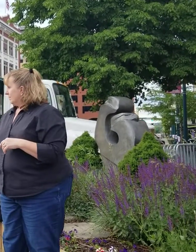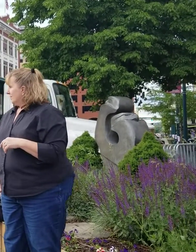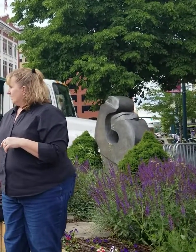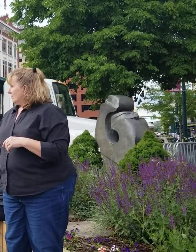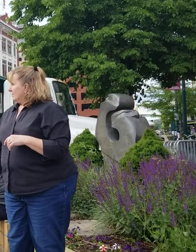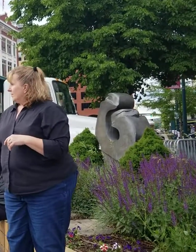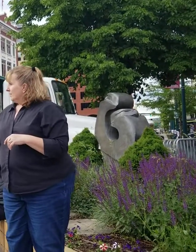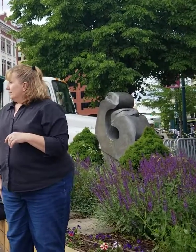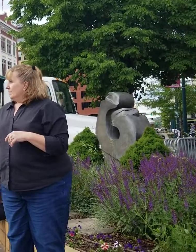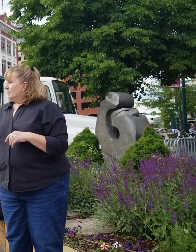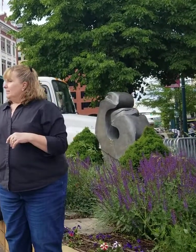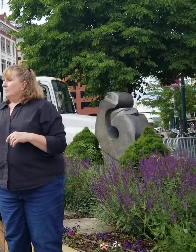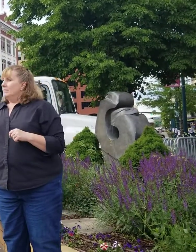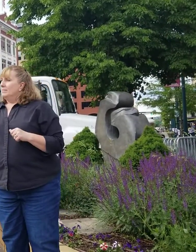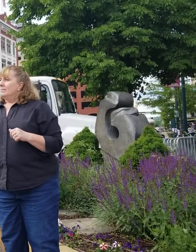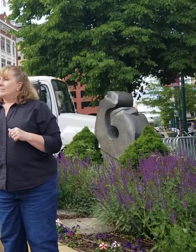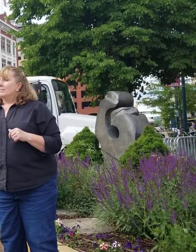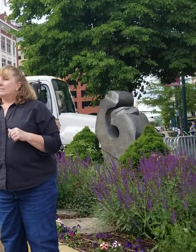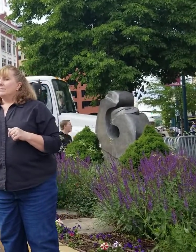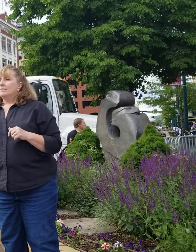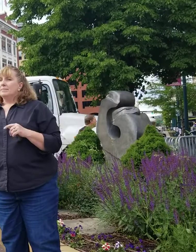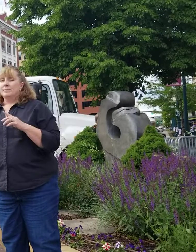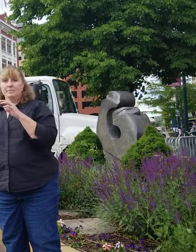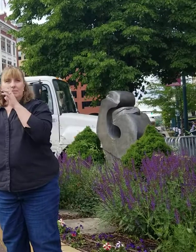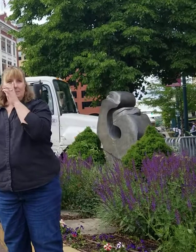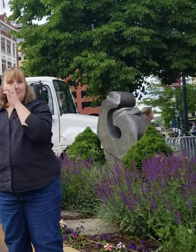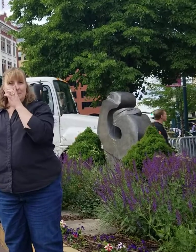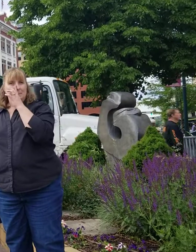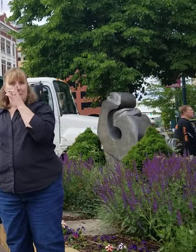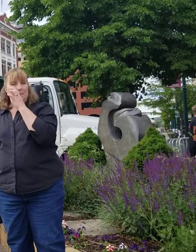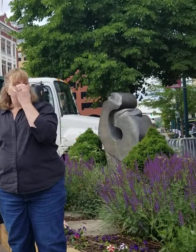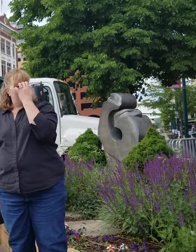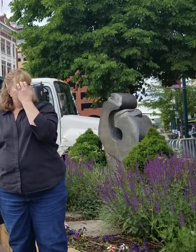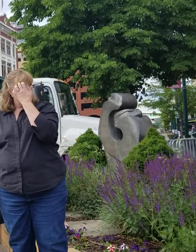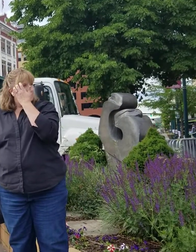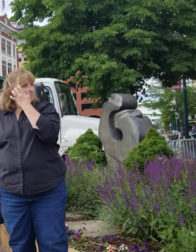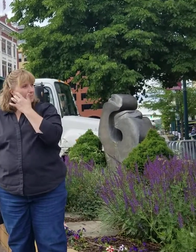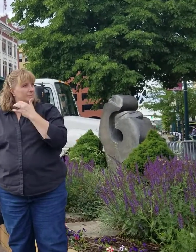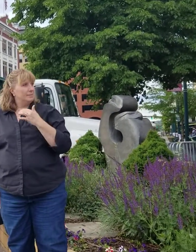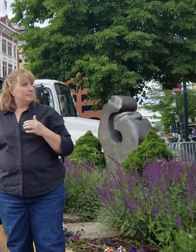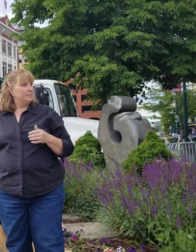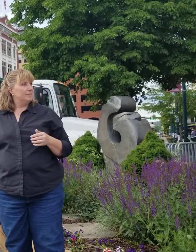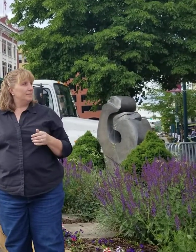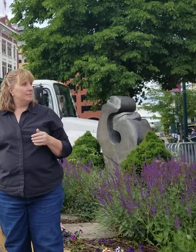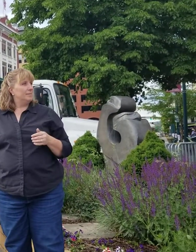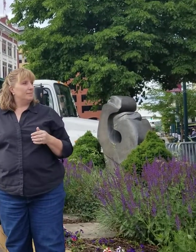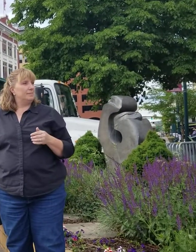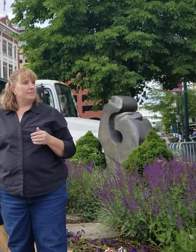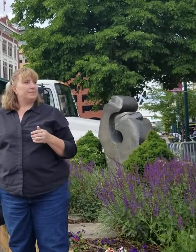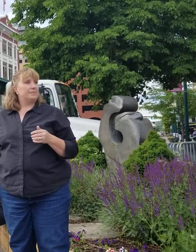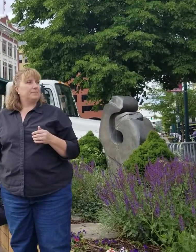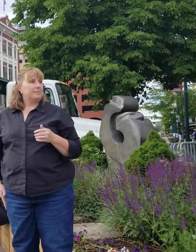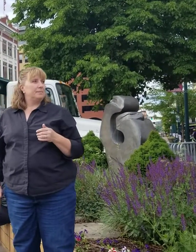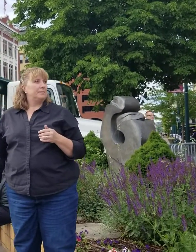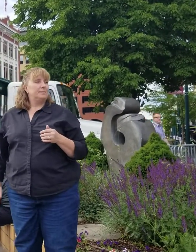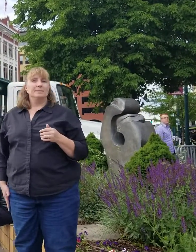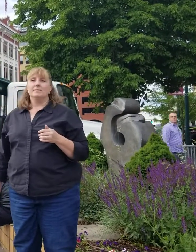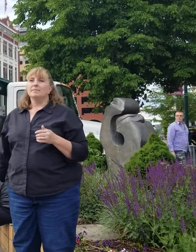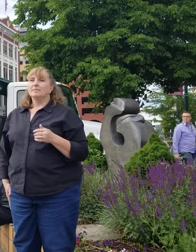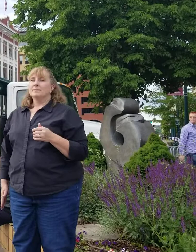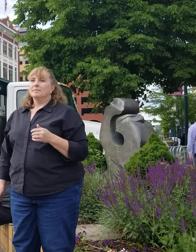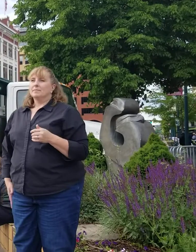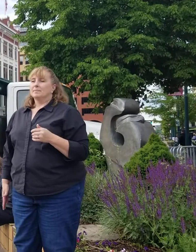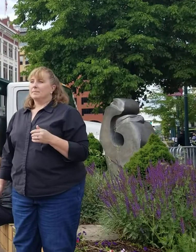Honey! Oh! The the valley The valley Of the Remember the